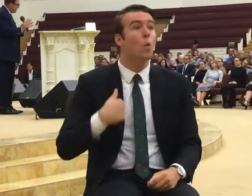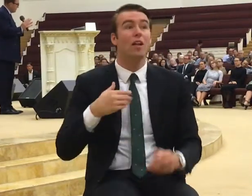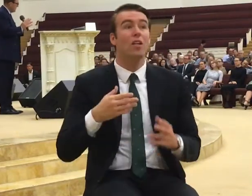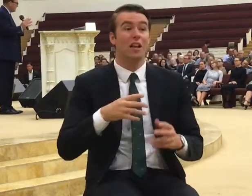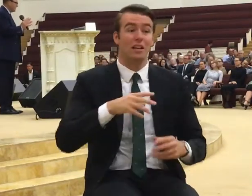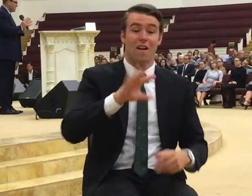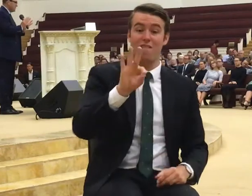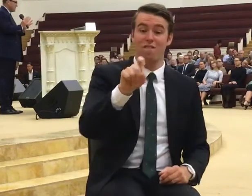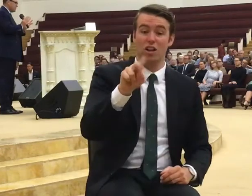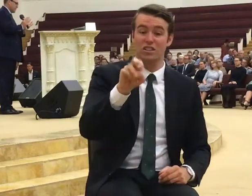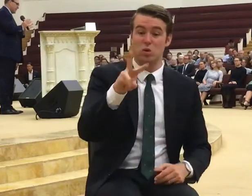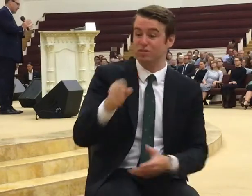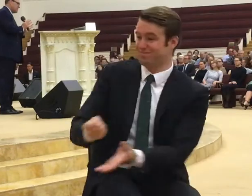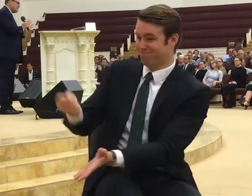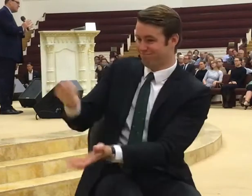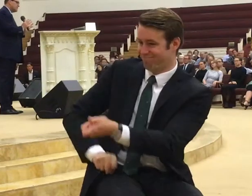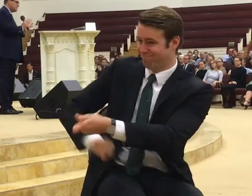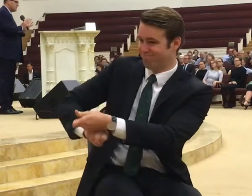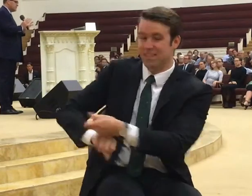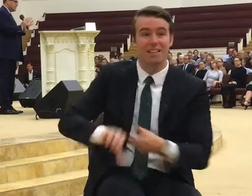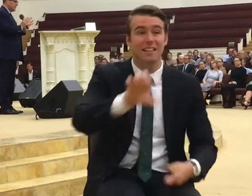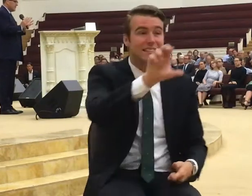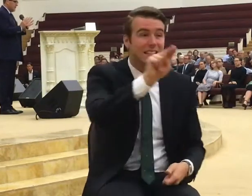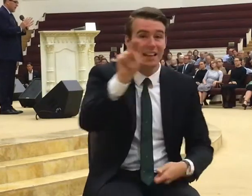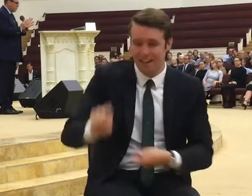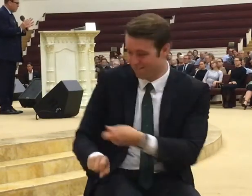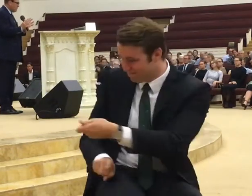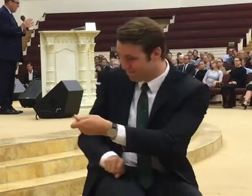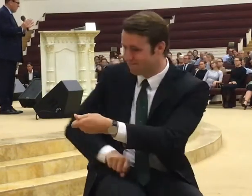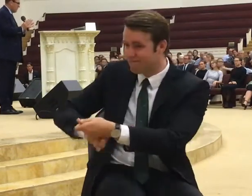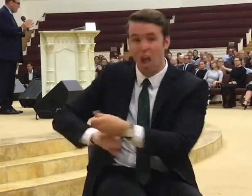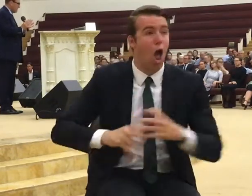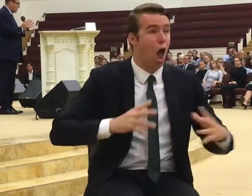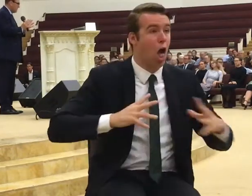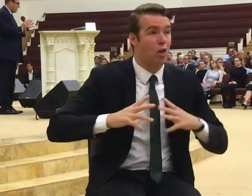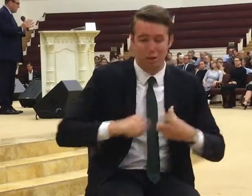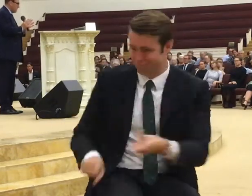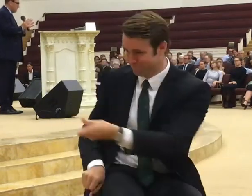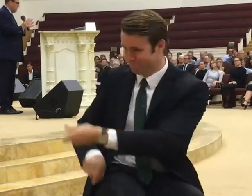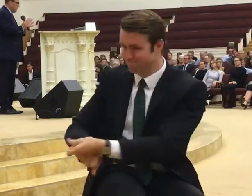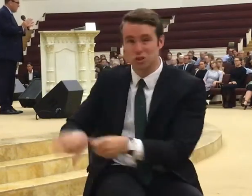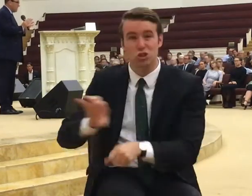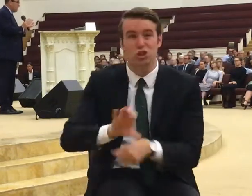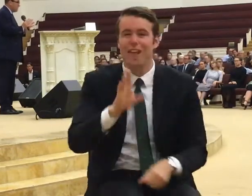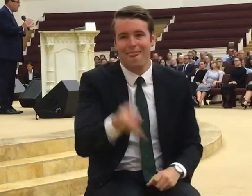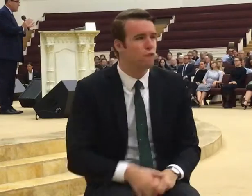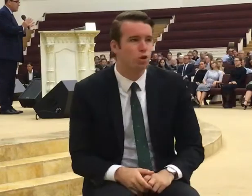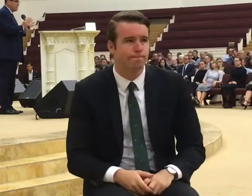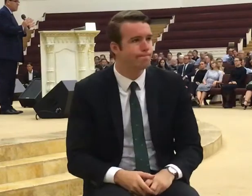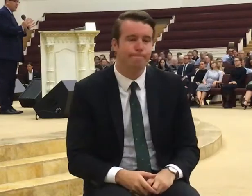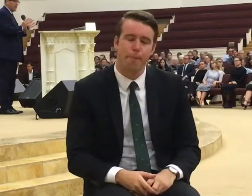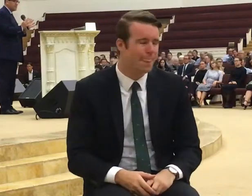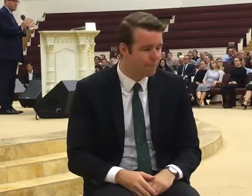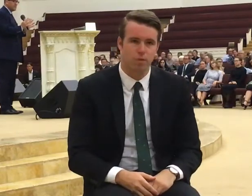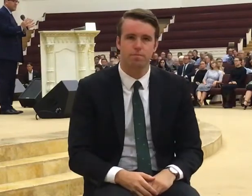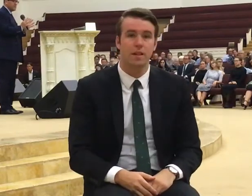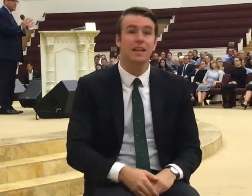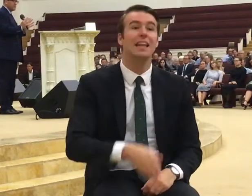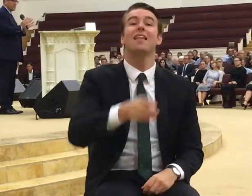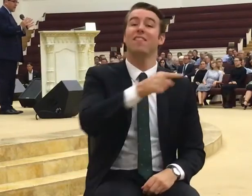News or CNN or the Hollywood crowd. They're never going to